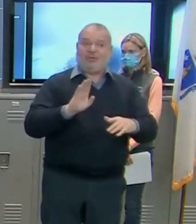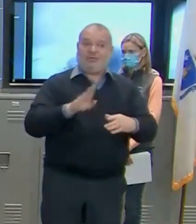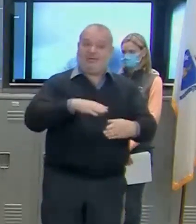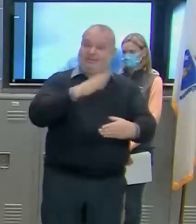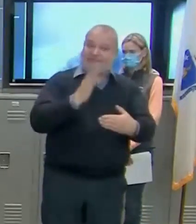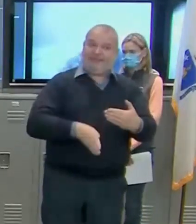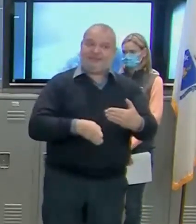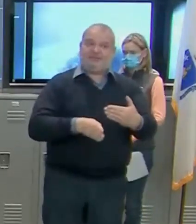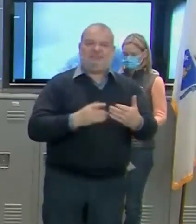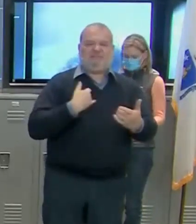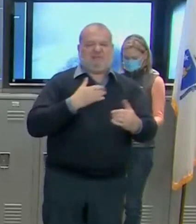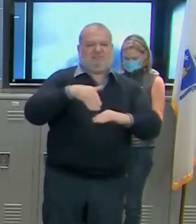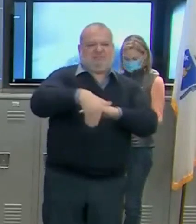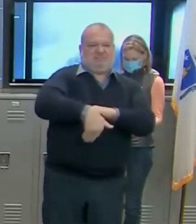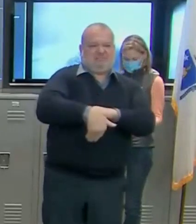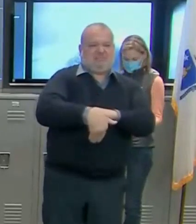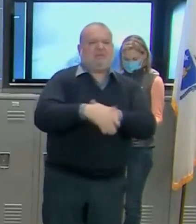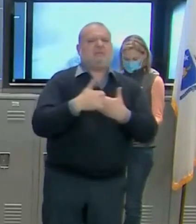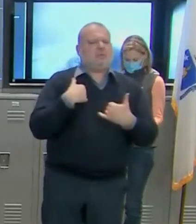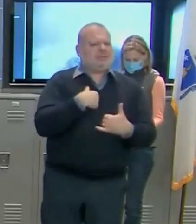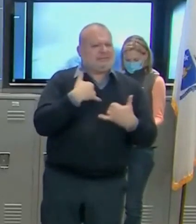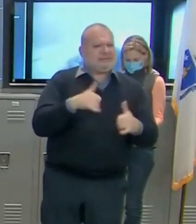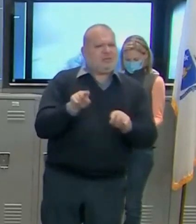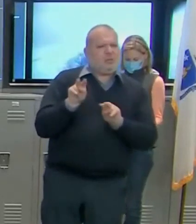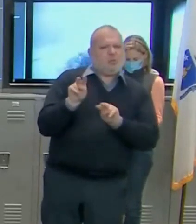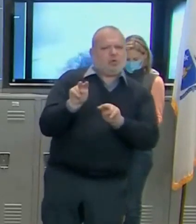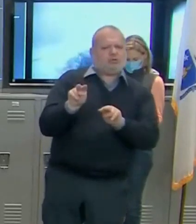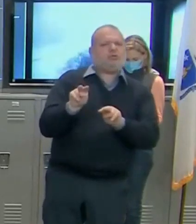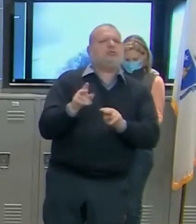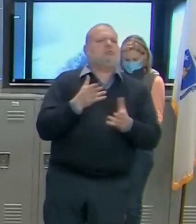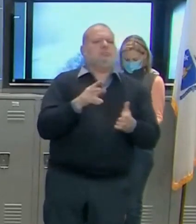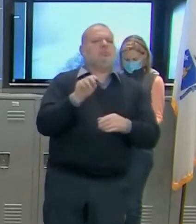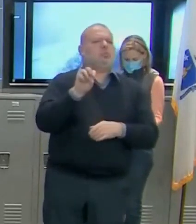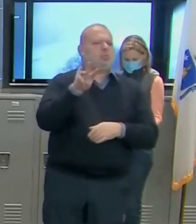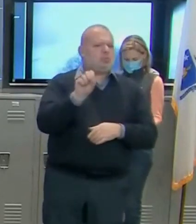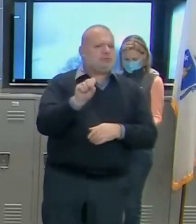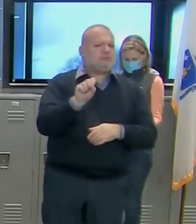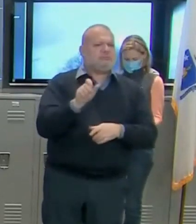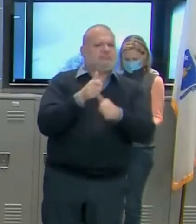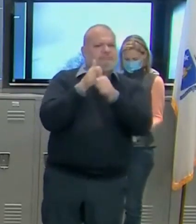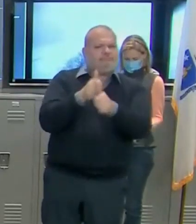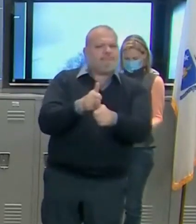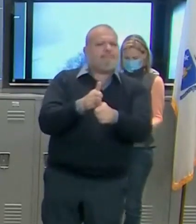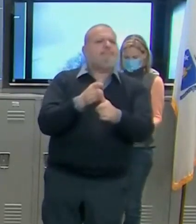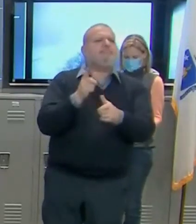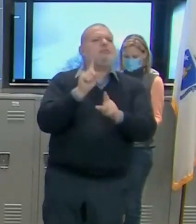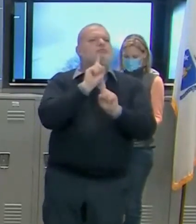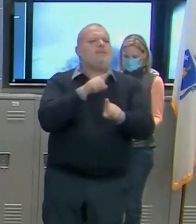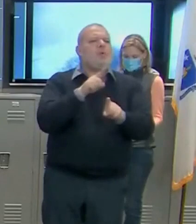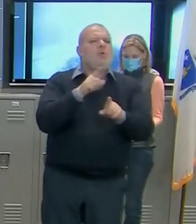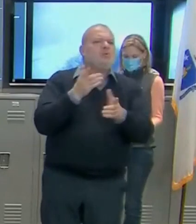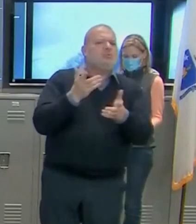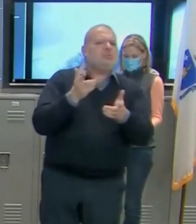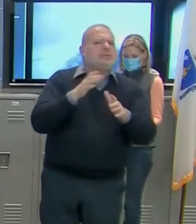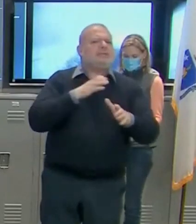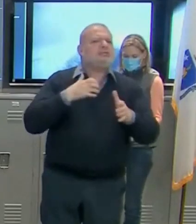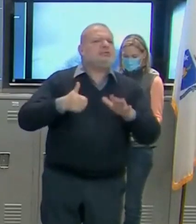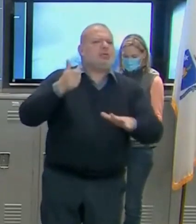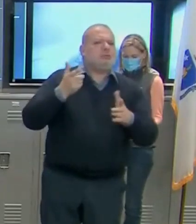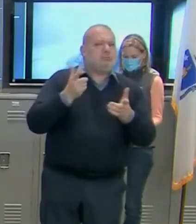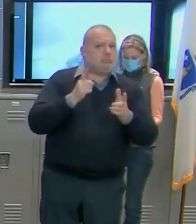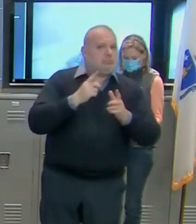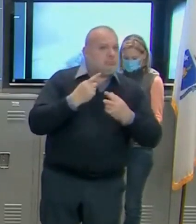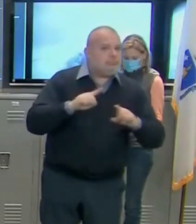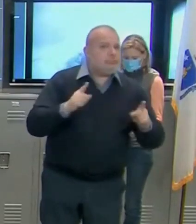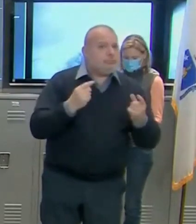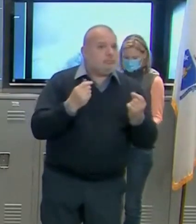media and follow instructions from public safety officials until this storm is through with us. If the power is out, you may need to go to